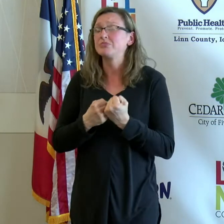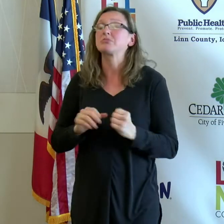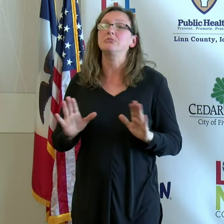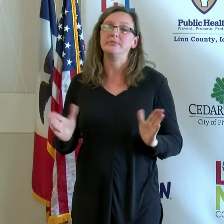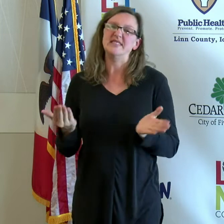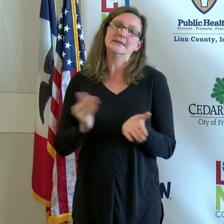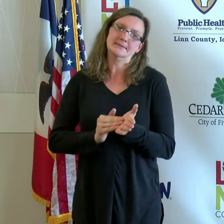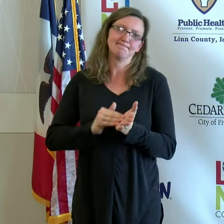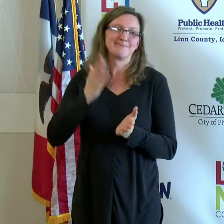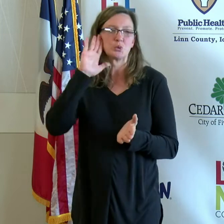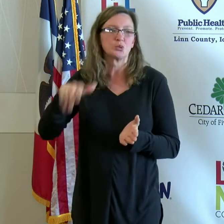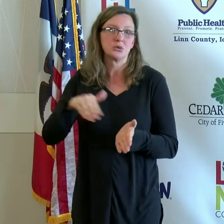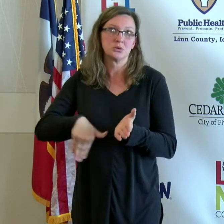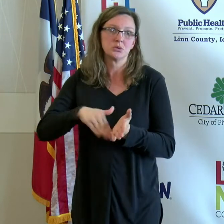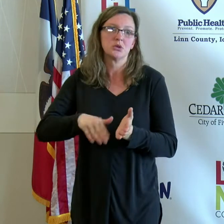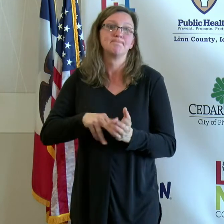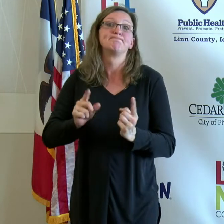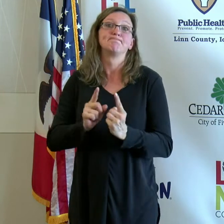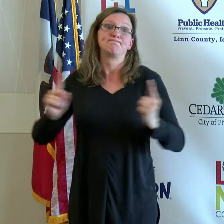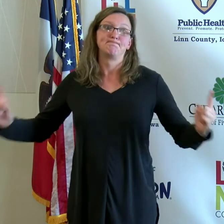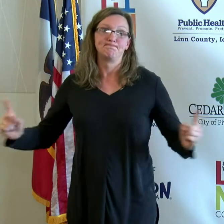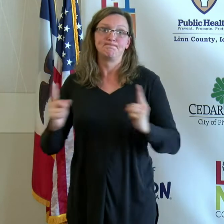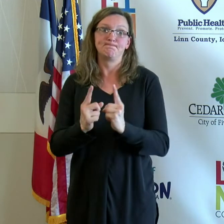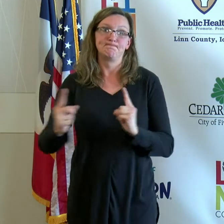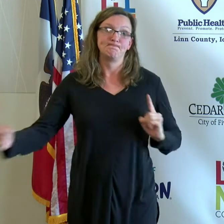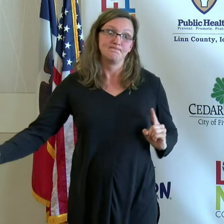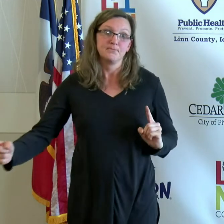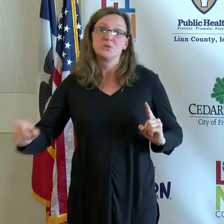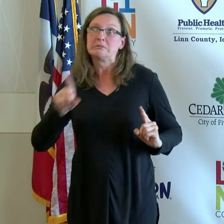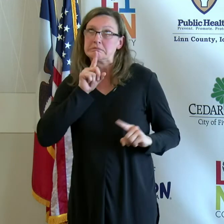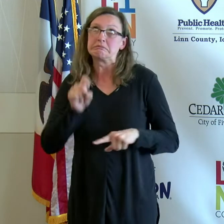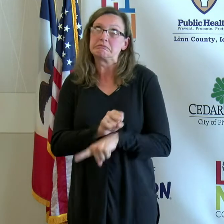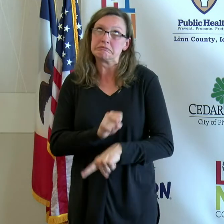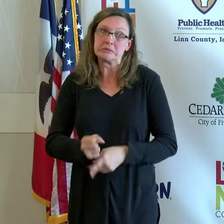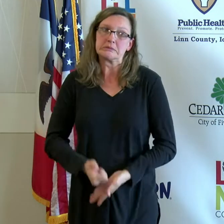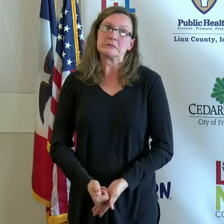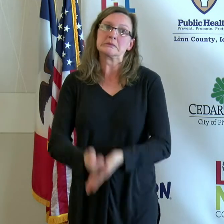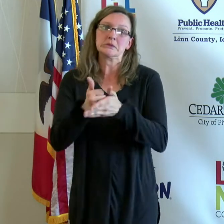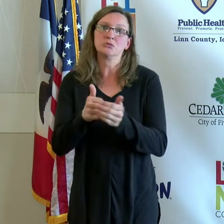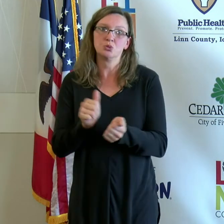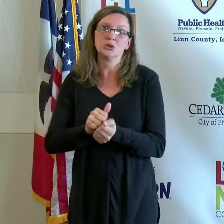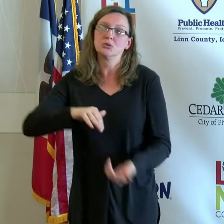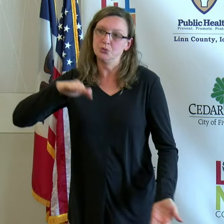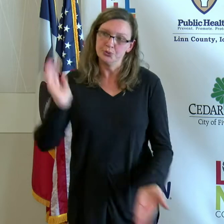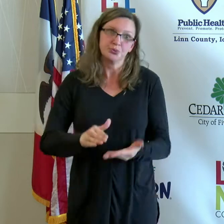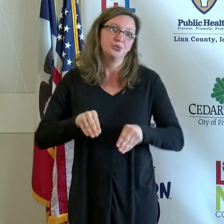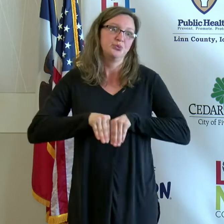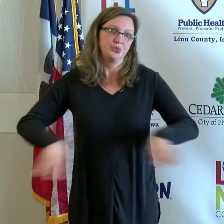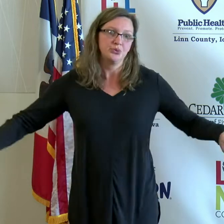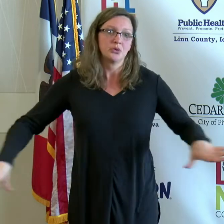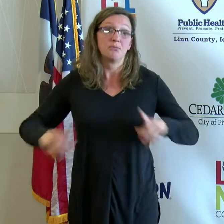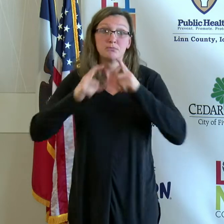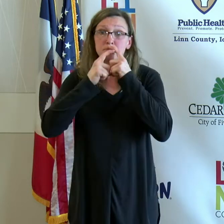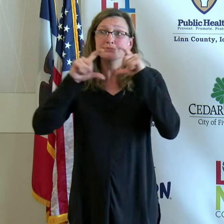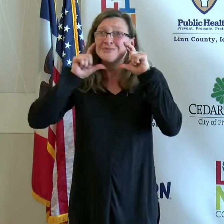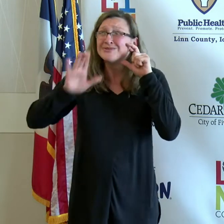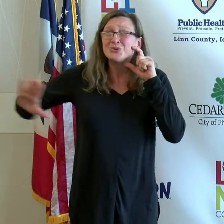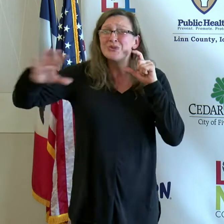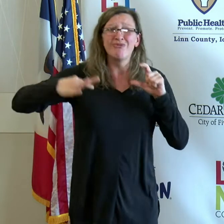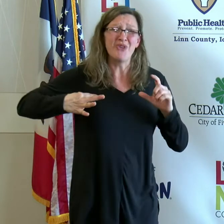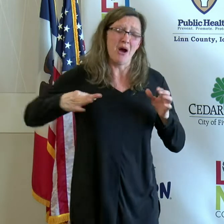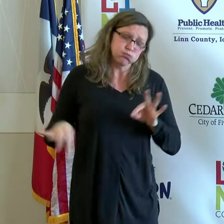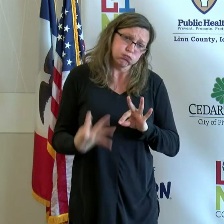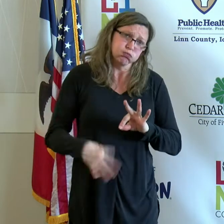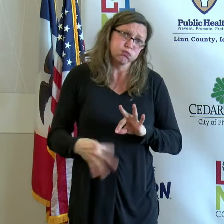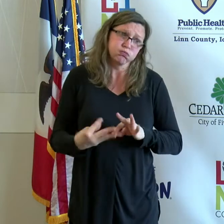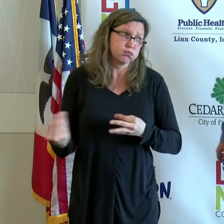the contagion, but also in the mask, the food, and the support has been tremendous, and the medical community is very grateful. Thank